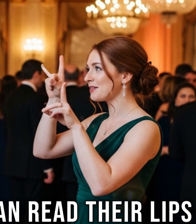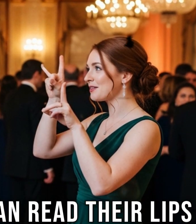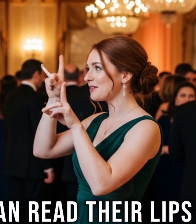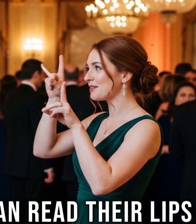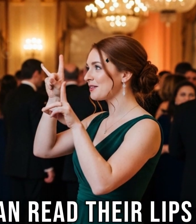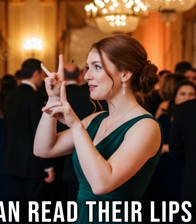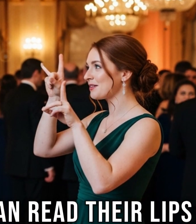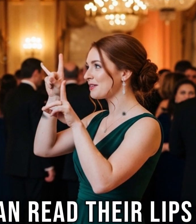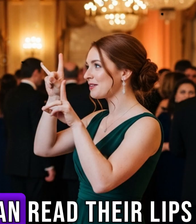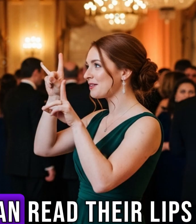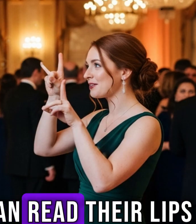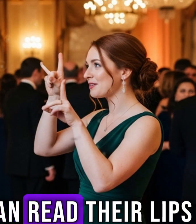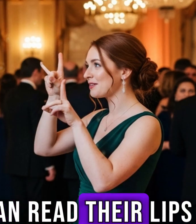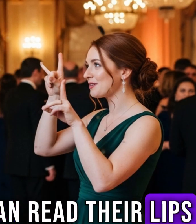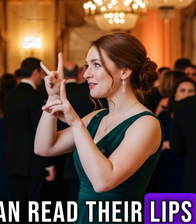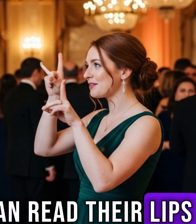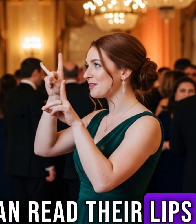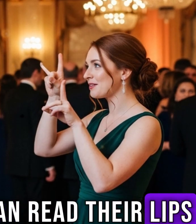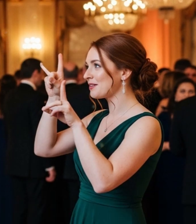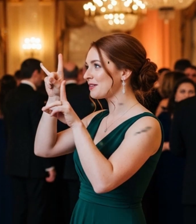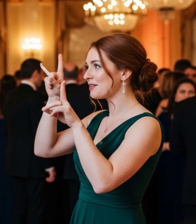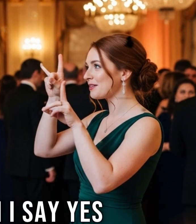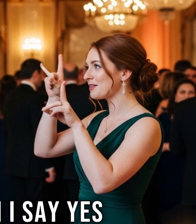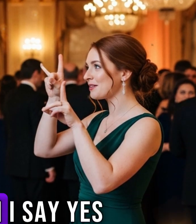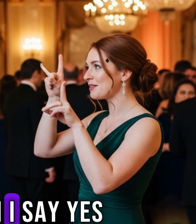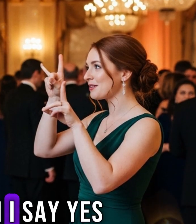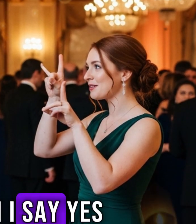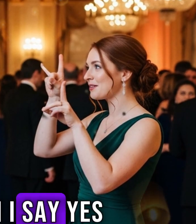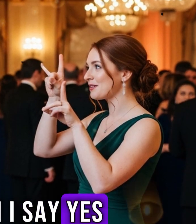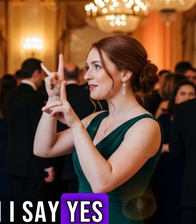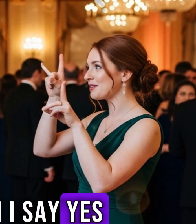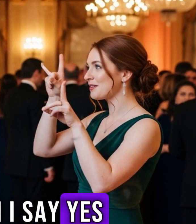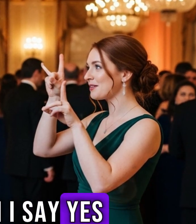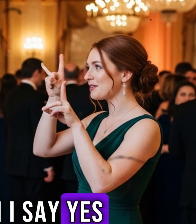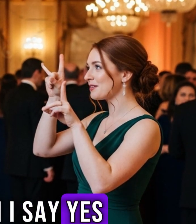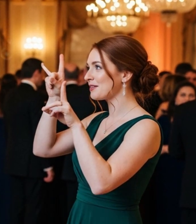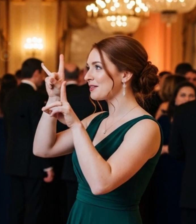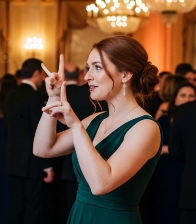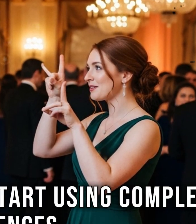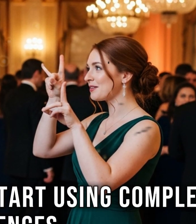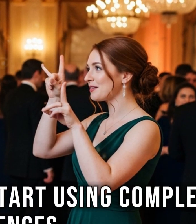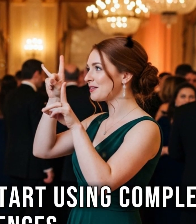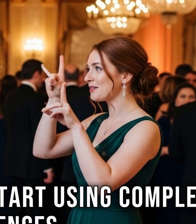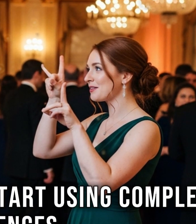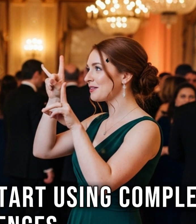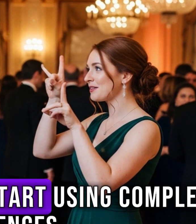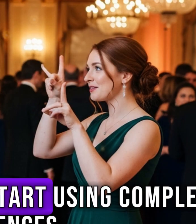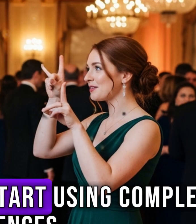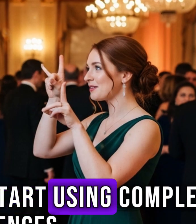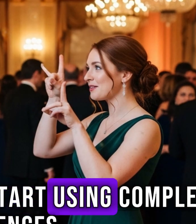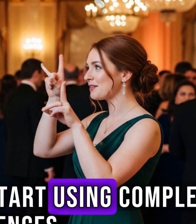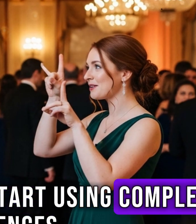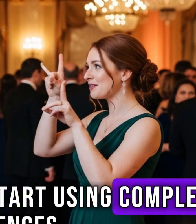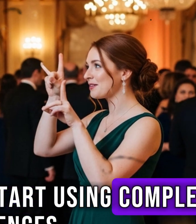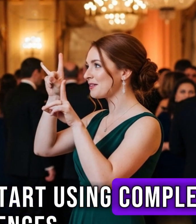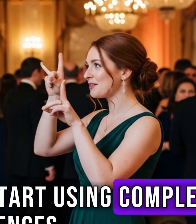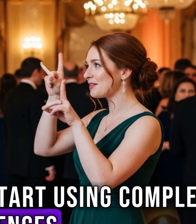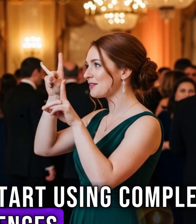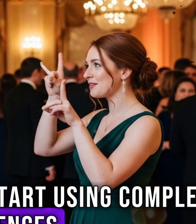they ask if I can read their lips. And when I say yes, they immediately start using complex